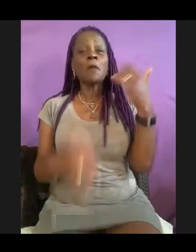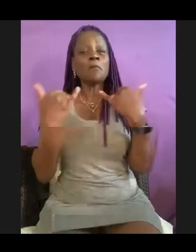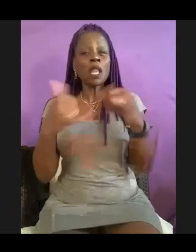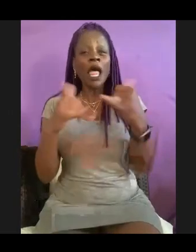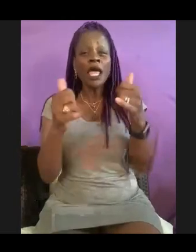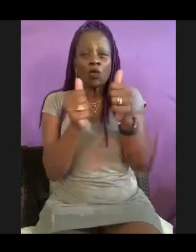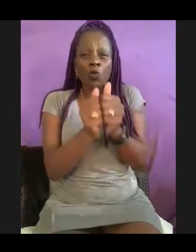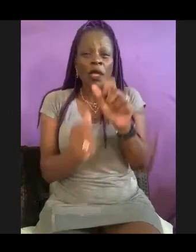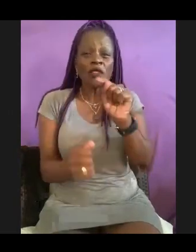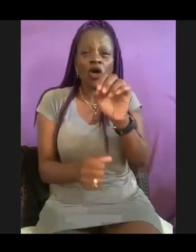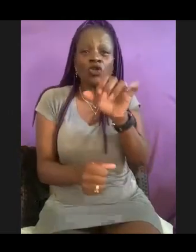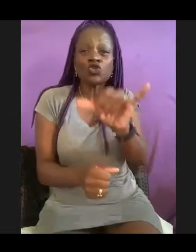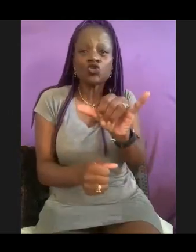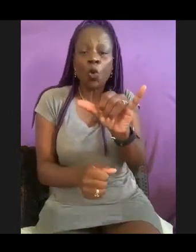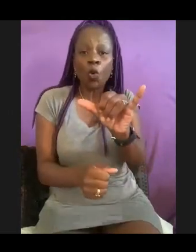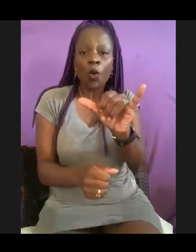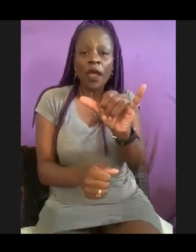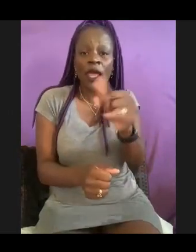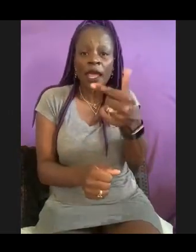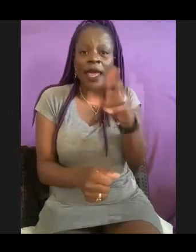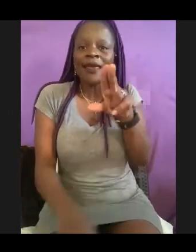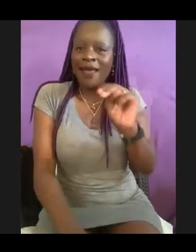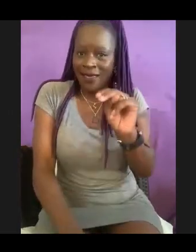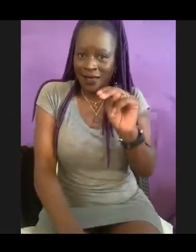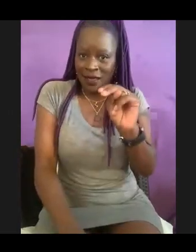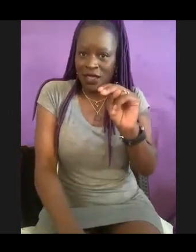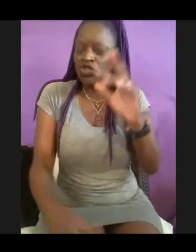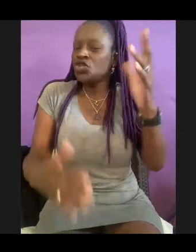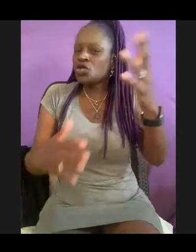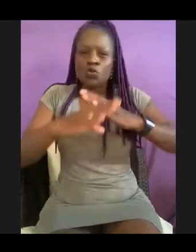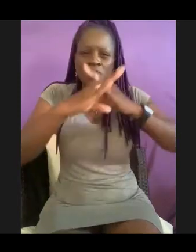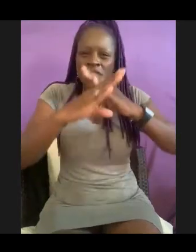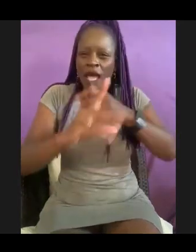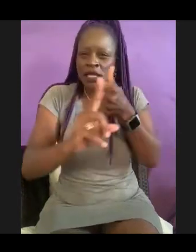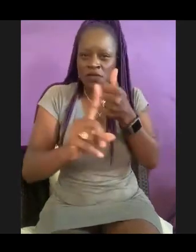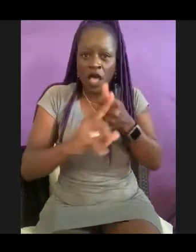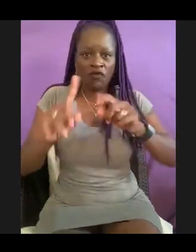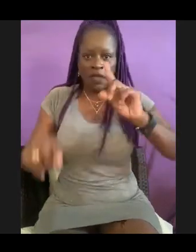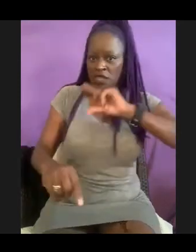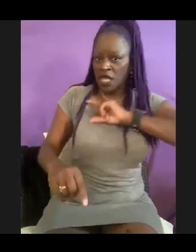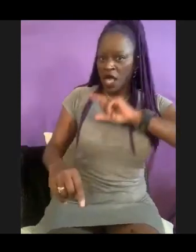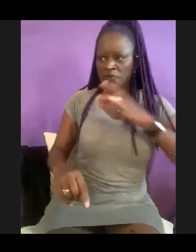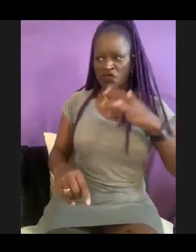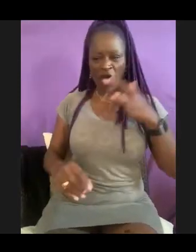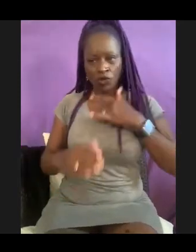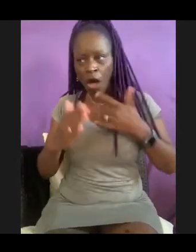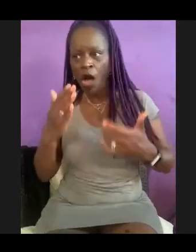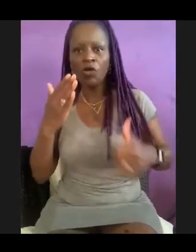himself from burglars. The police found him to be a threat and shot to